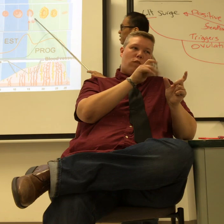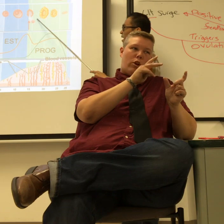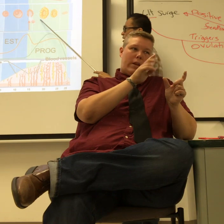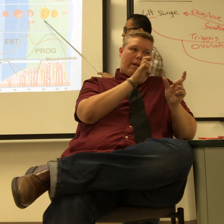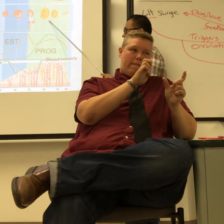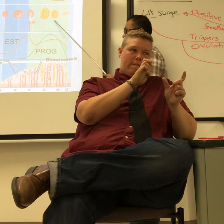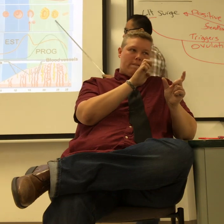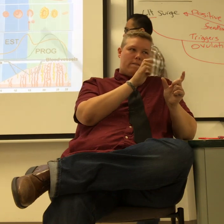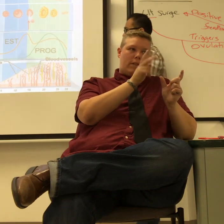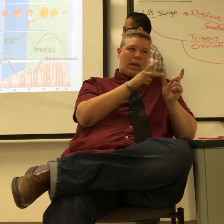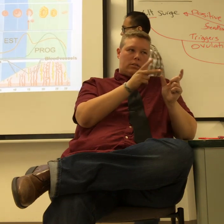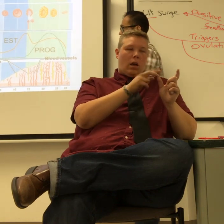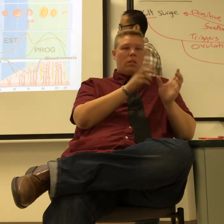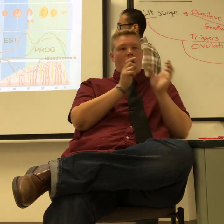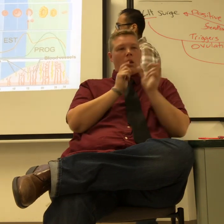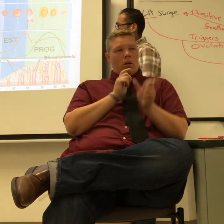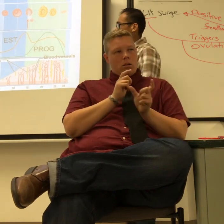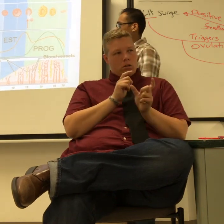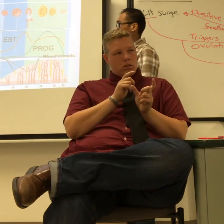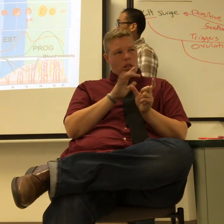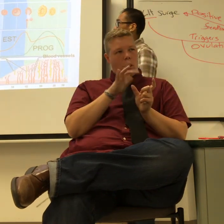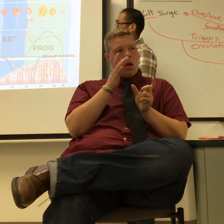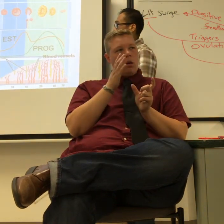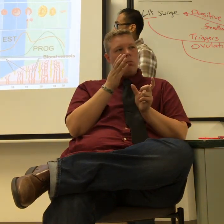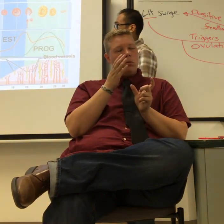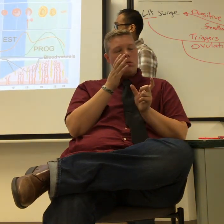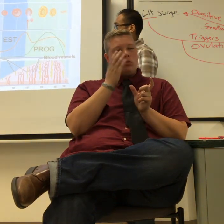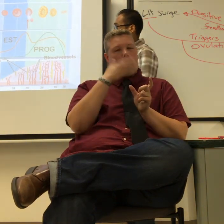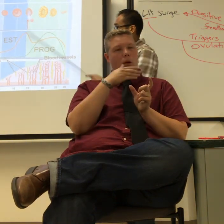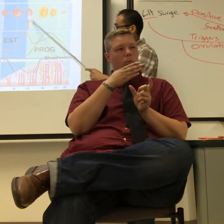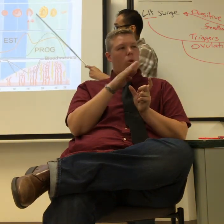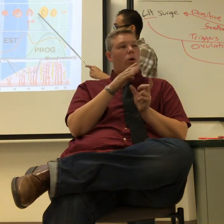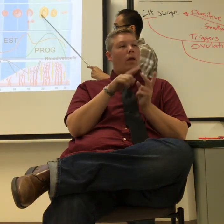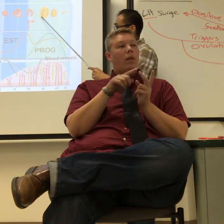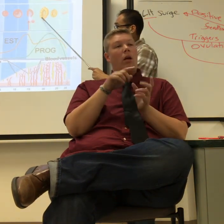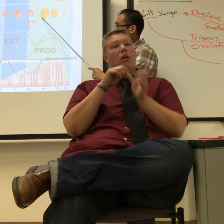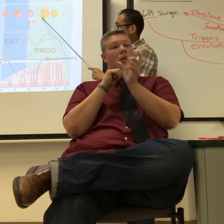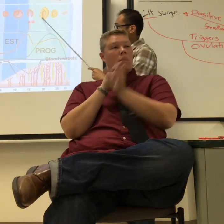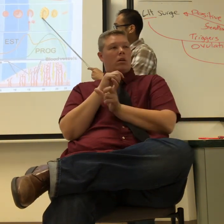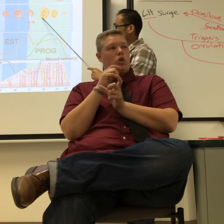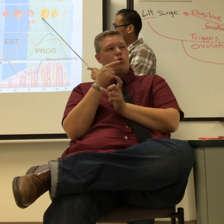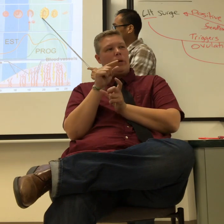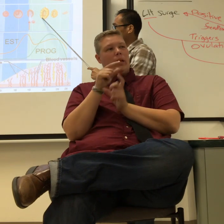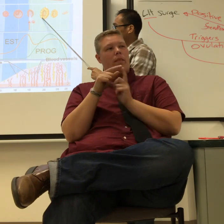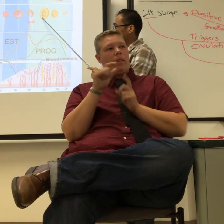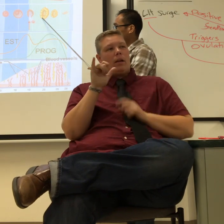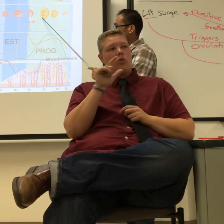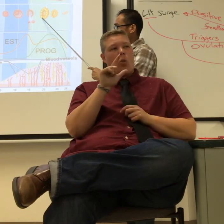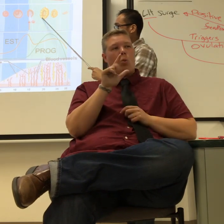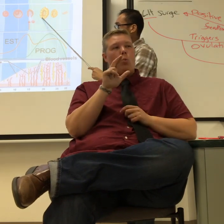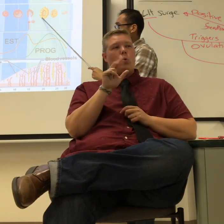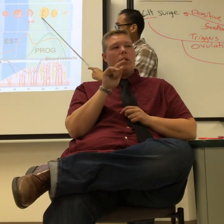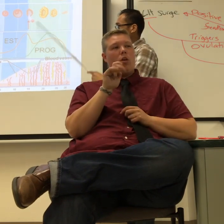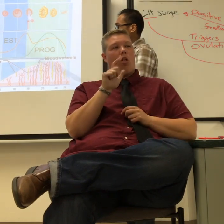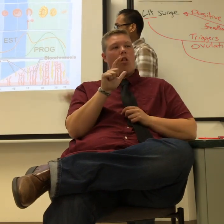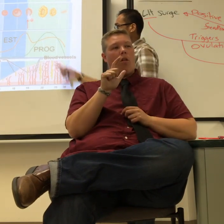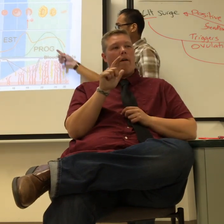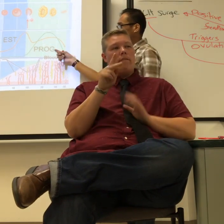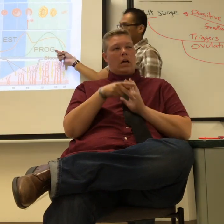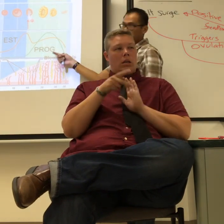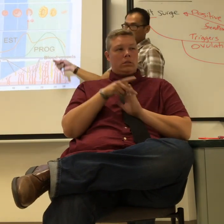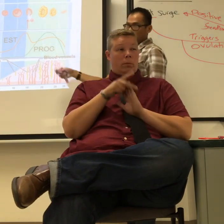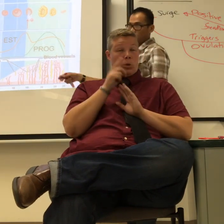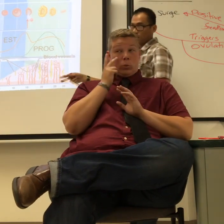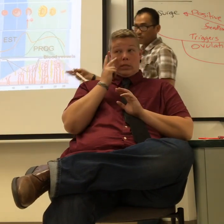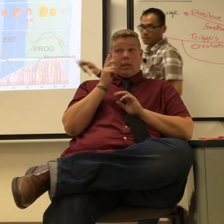we get to the light green, well, that's the luteal phase. So there's the corpus luteum on the figure. Its job is to